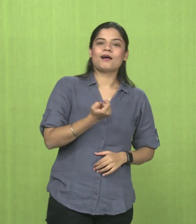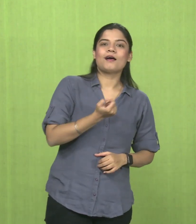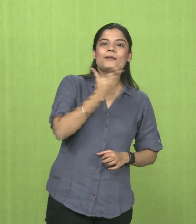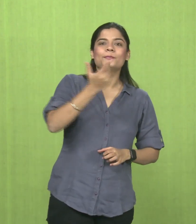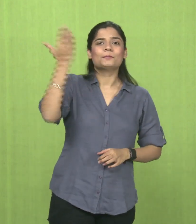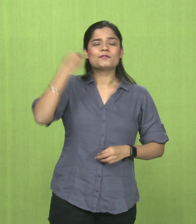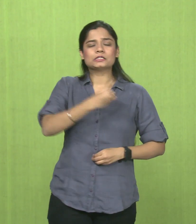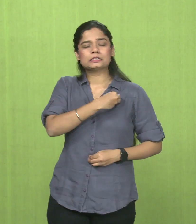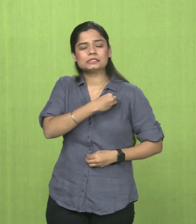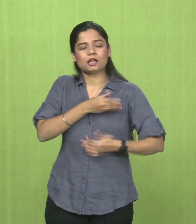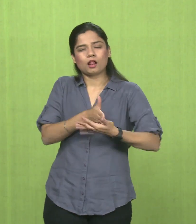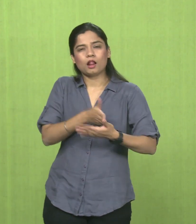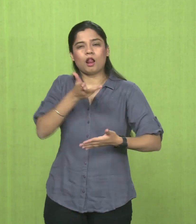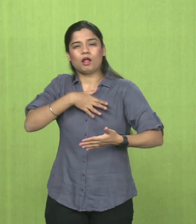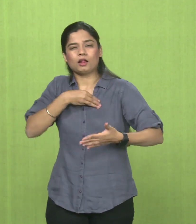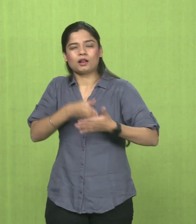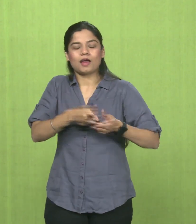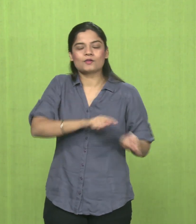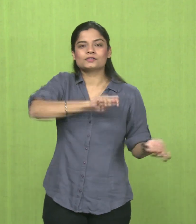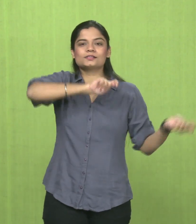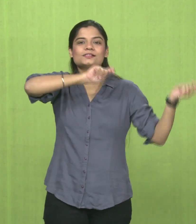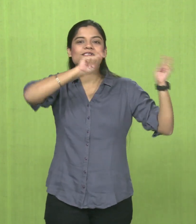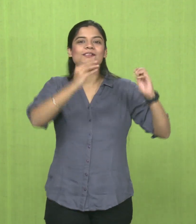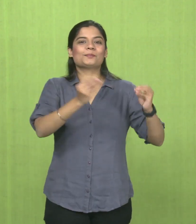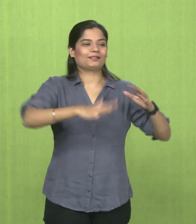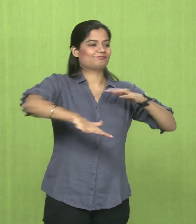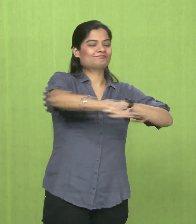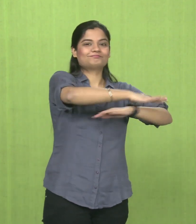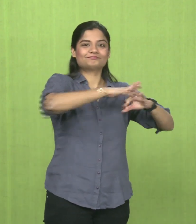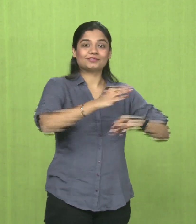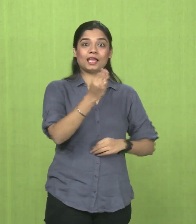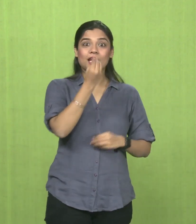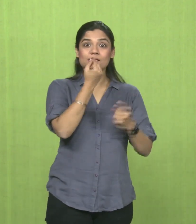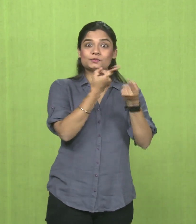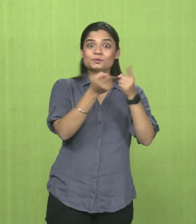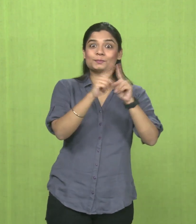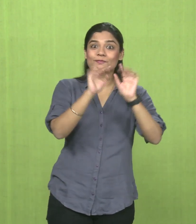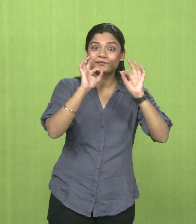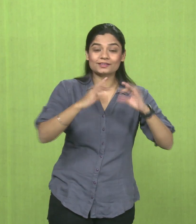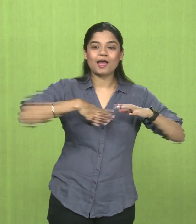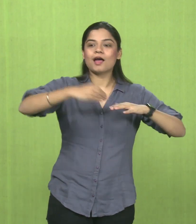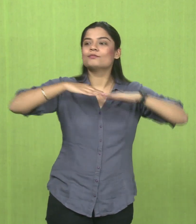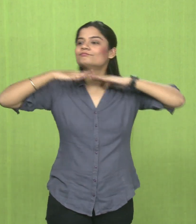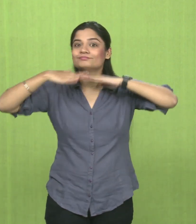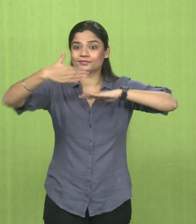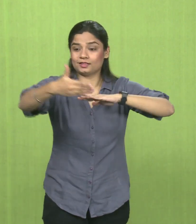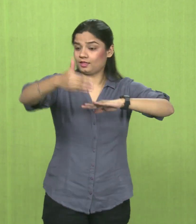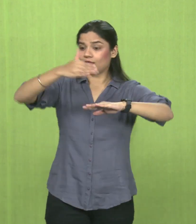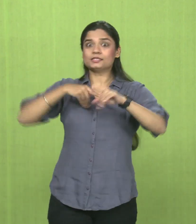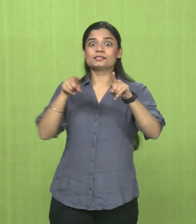house. Right now, the house has 3 rooms and the situation is better. The kitchen is cleaner. There are